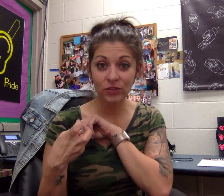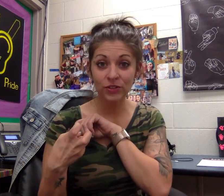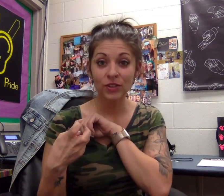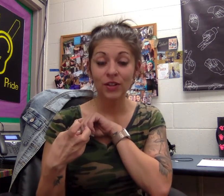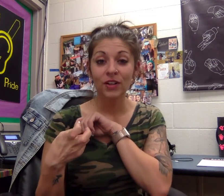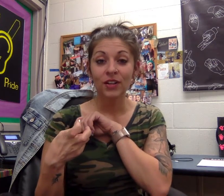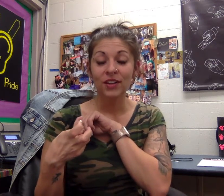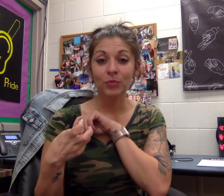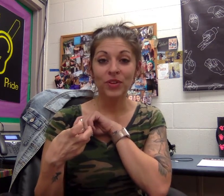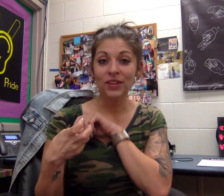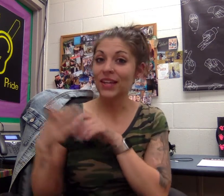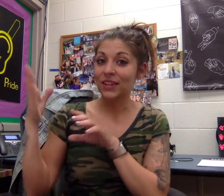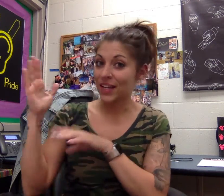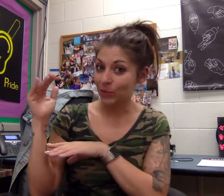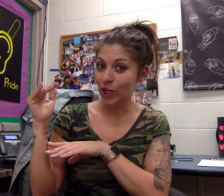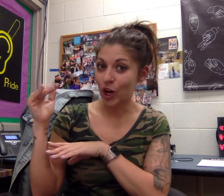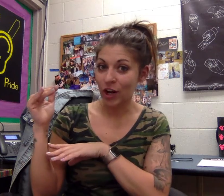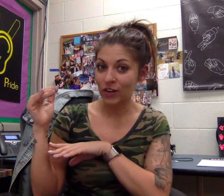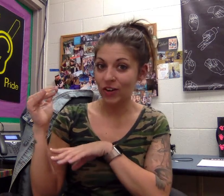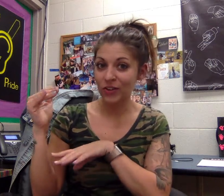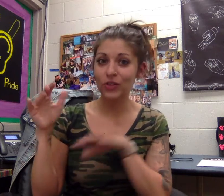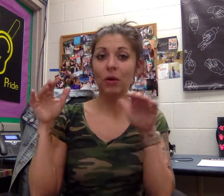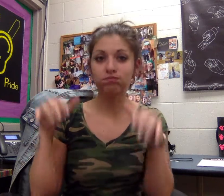but then like the camera caught it all you know